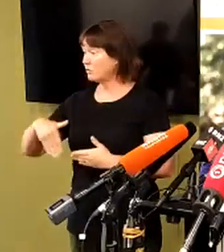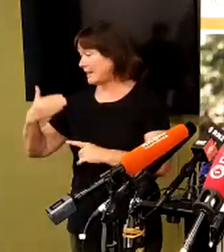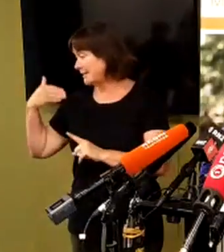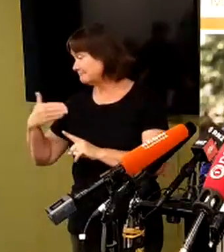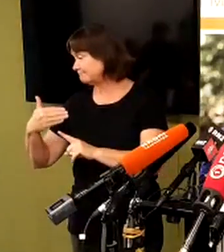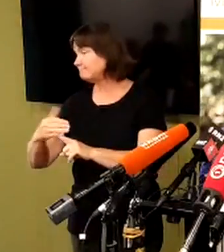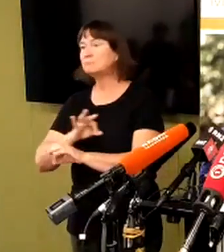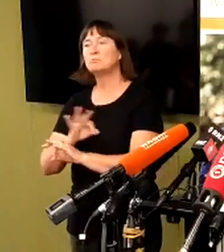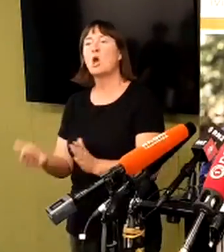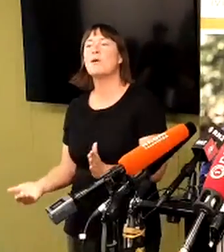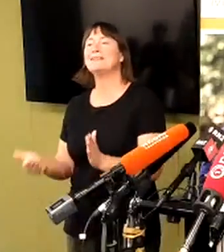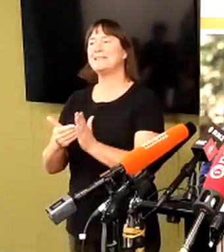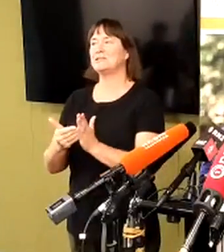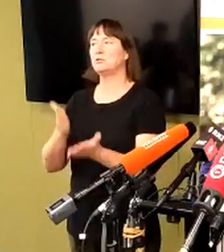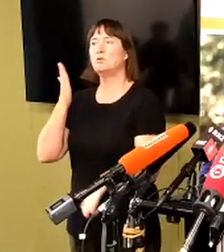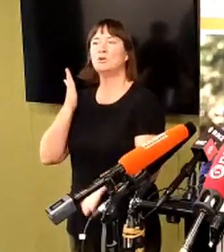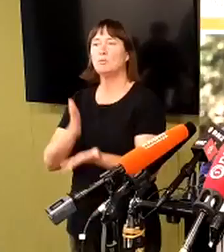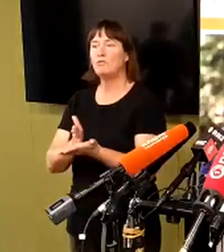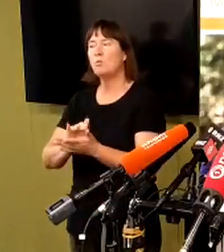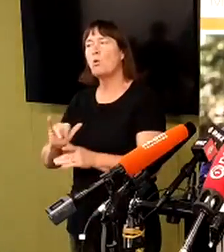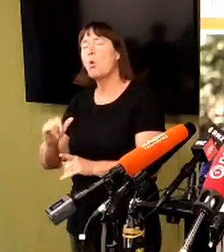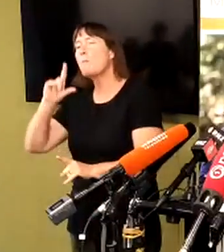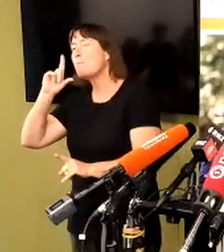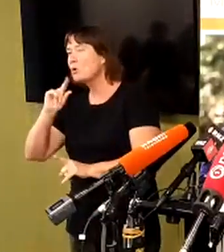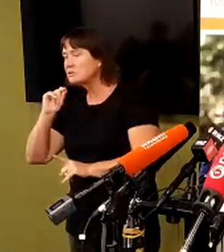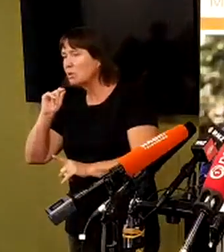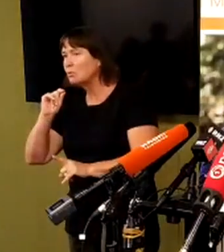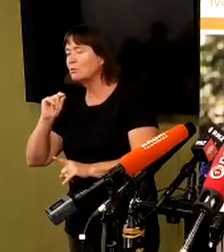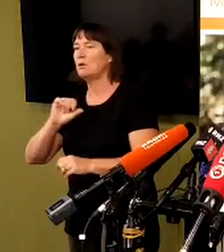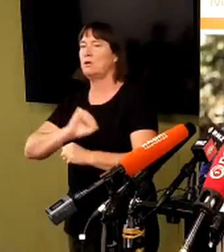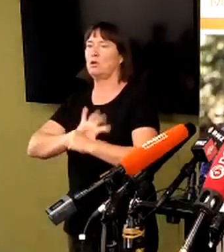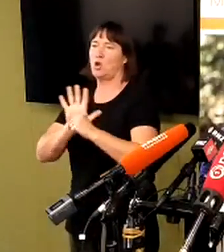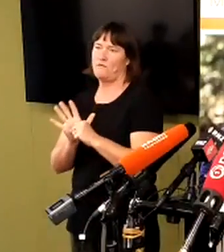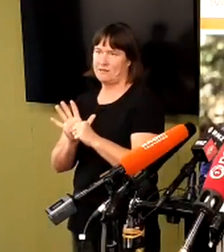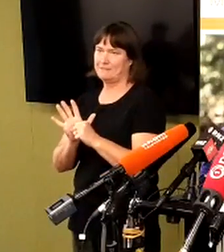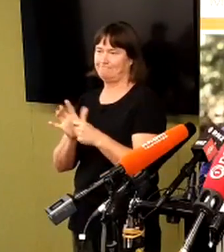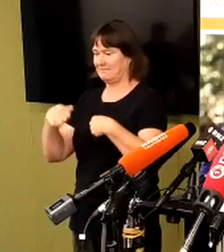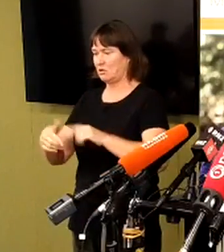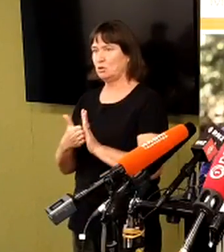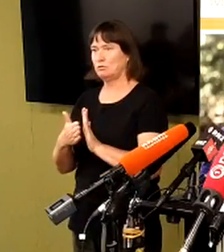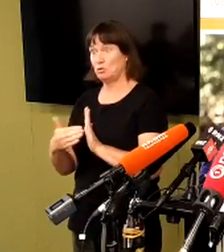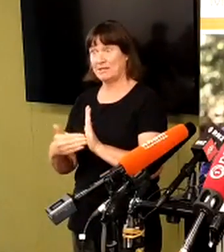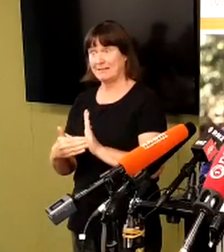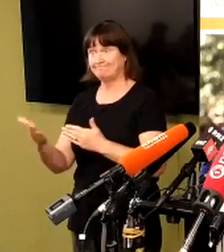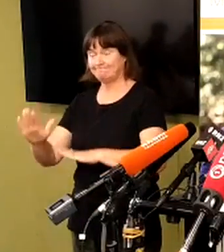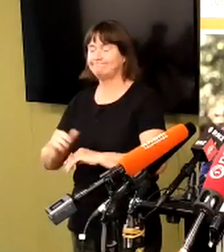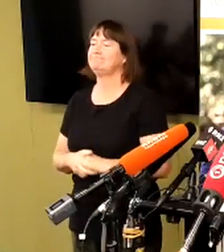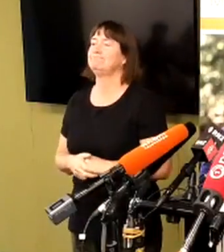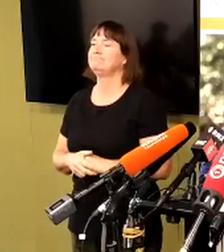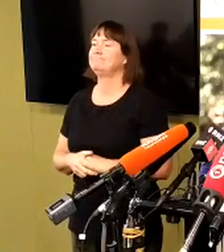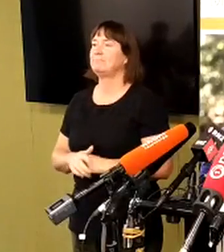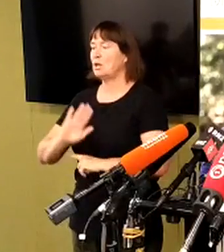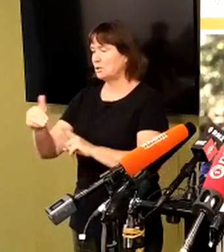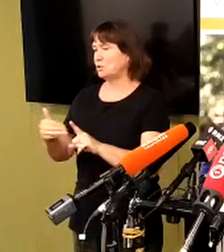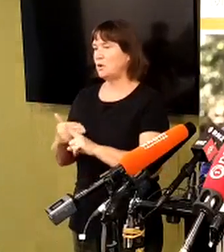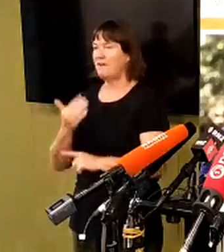no additional confirmed or probable cases of COVID-19 to report in New Zealand. As you know, to date